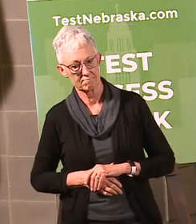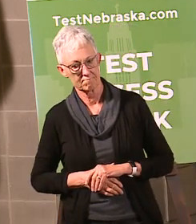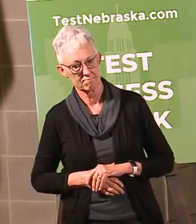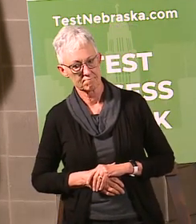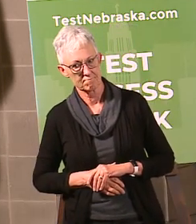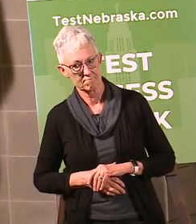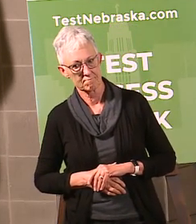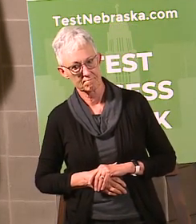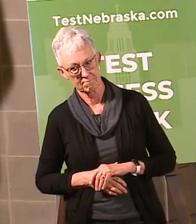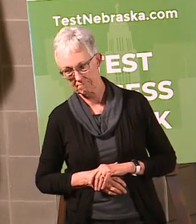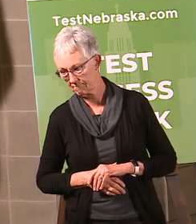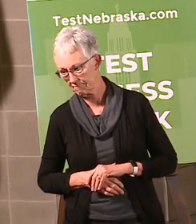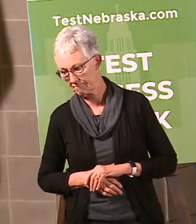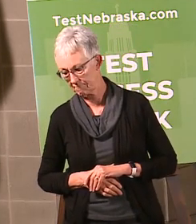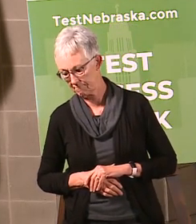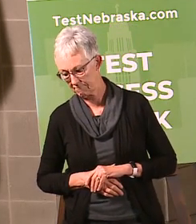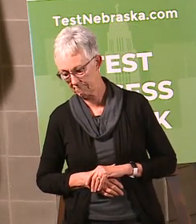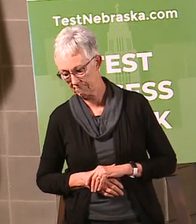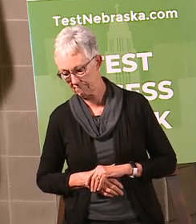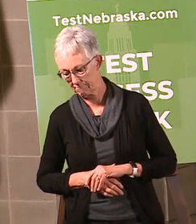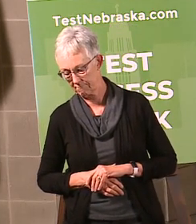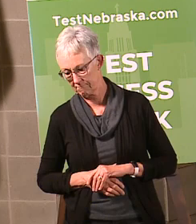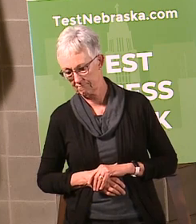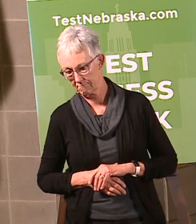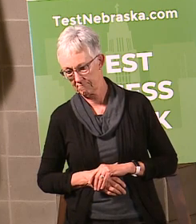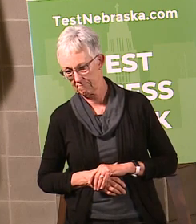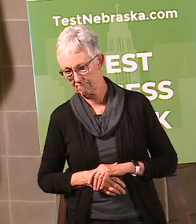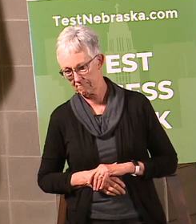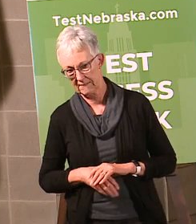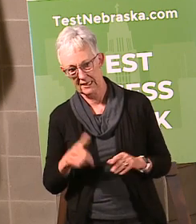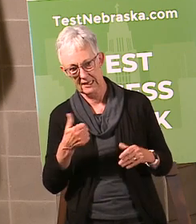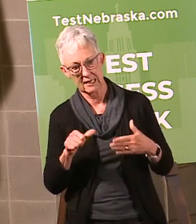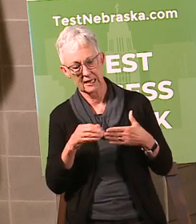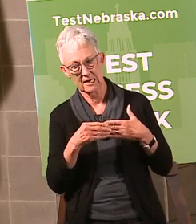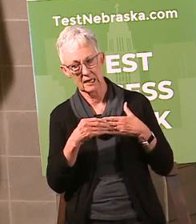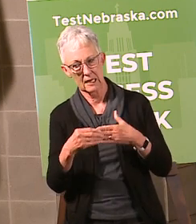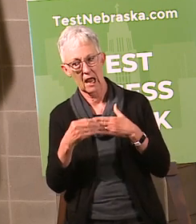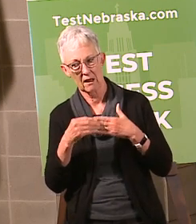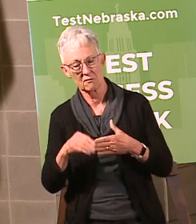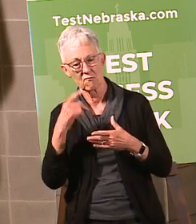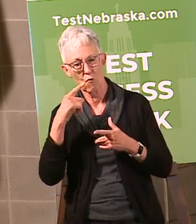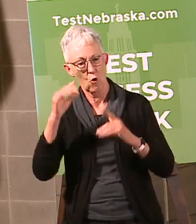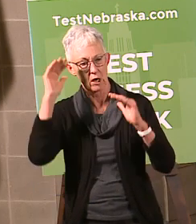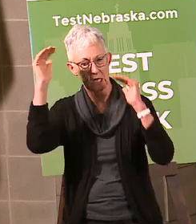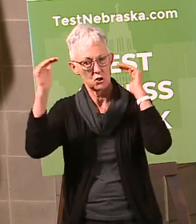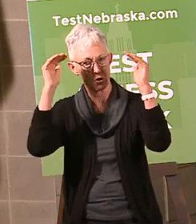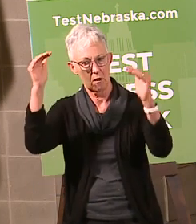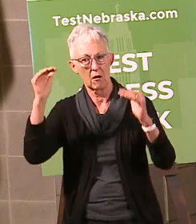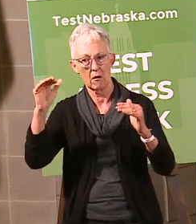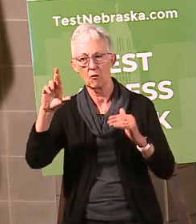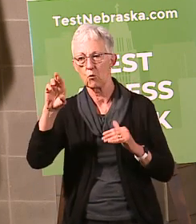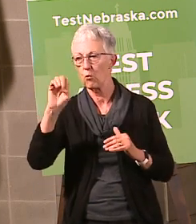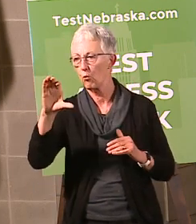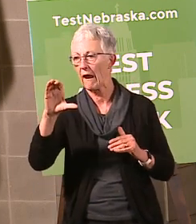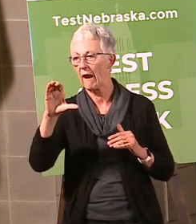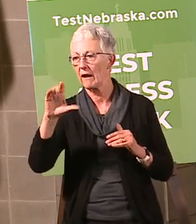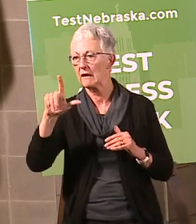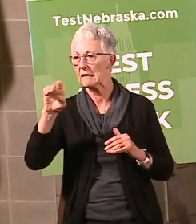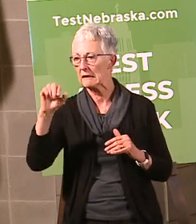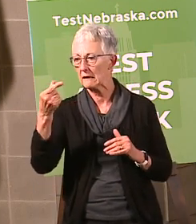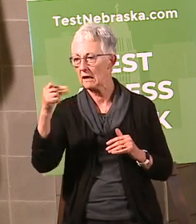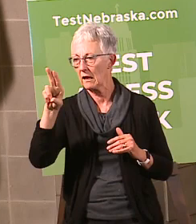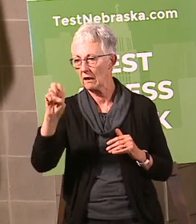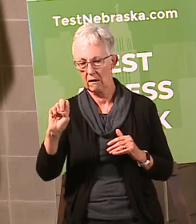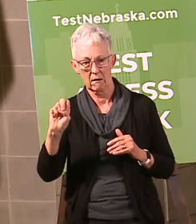for adult rec leagues for baseball and softball? And do we have timelines for other sports? So Bill Shamrock from 1011 wants to know, what